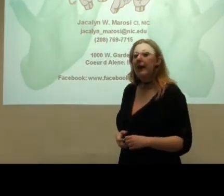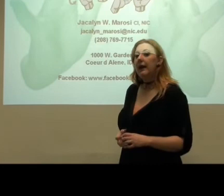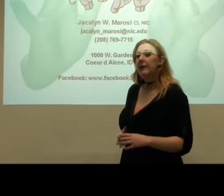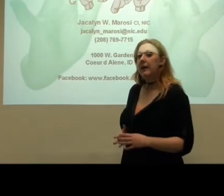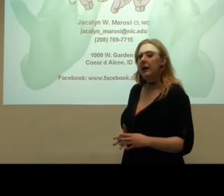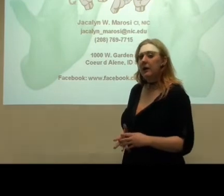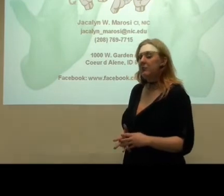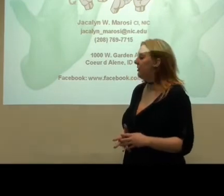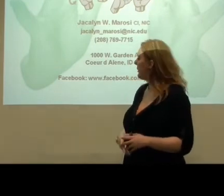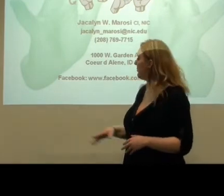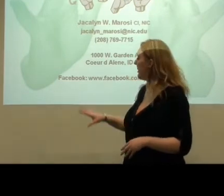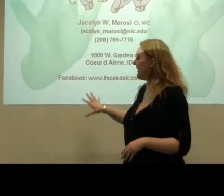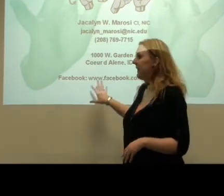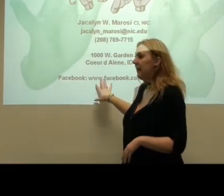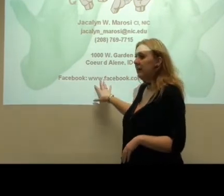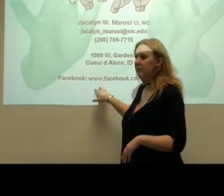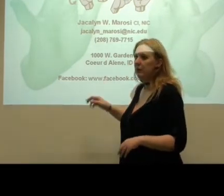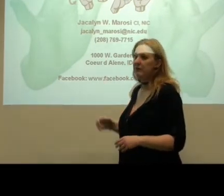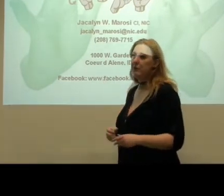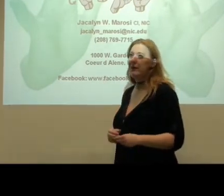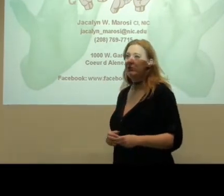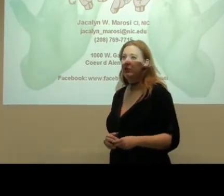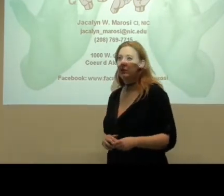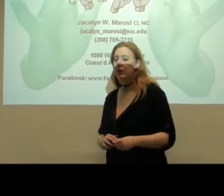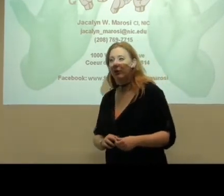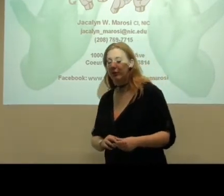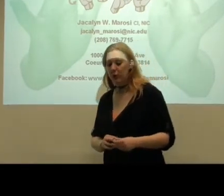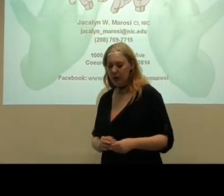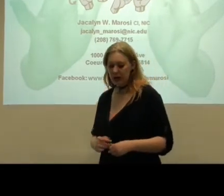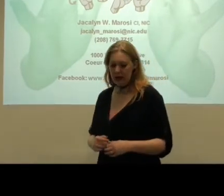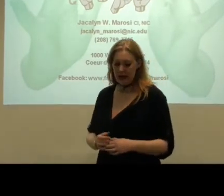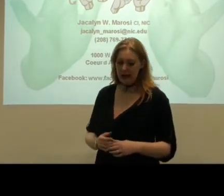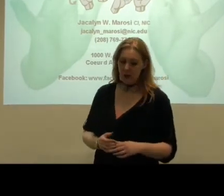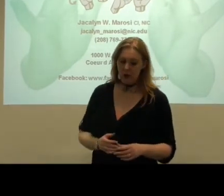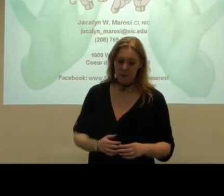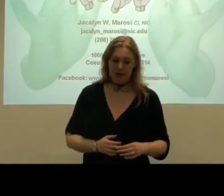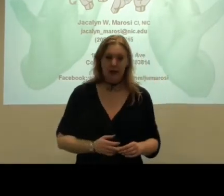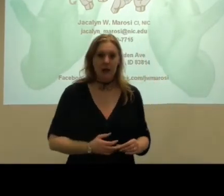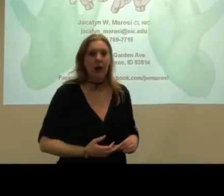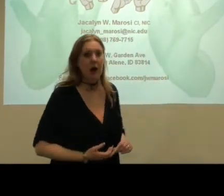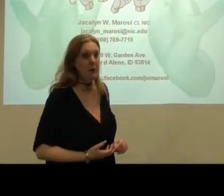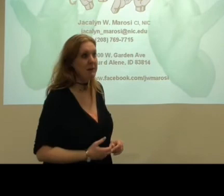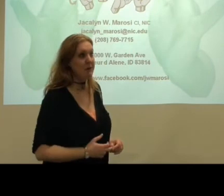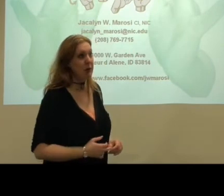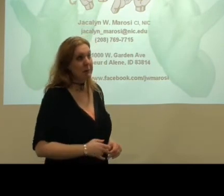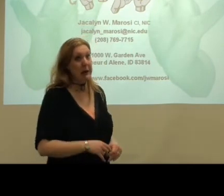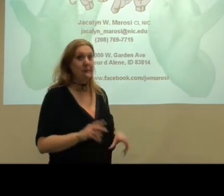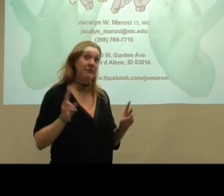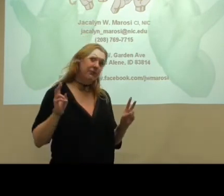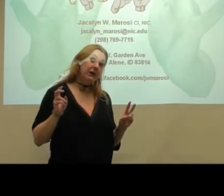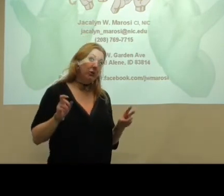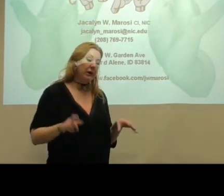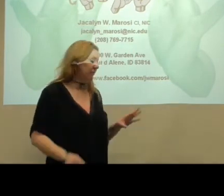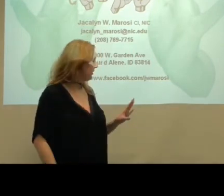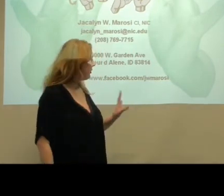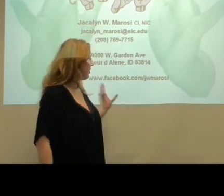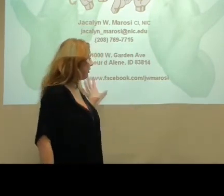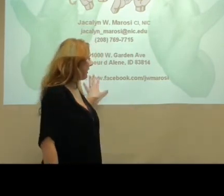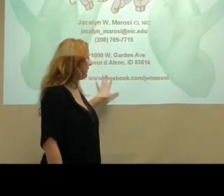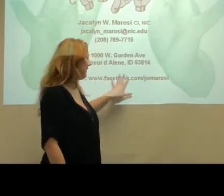And so you can check that out if you want information also on how to get a hold of me. If you want to become my friend or whatever, though, know that